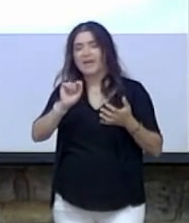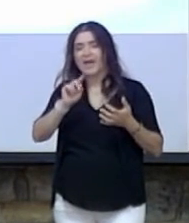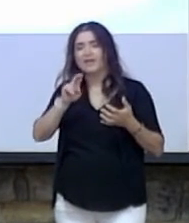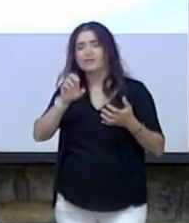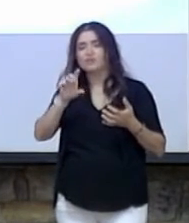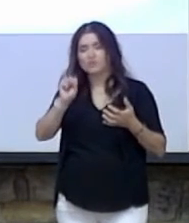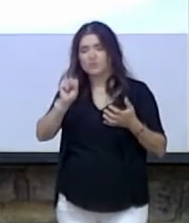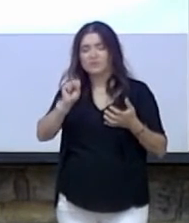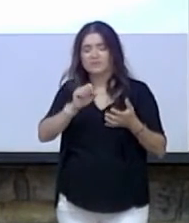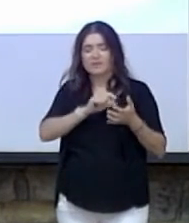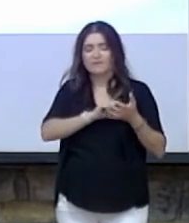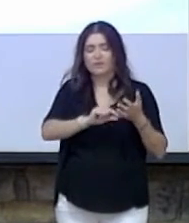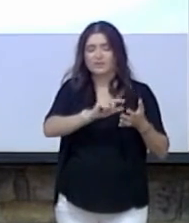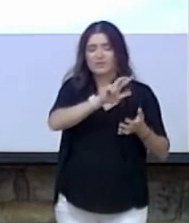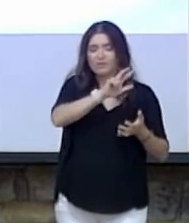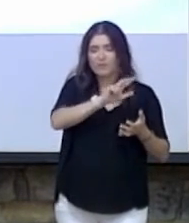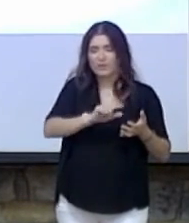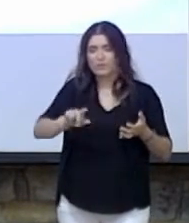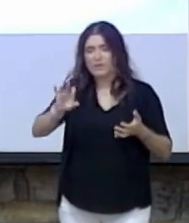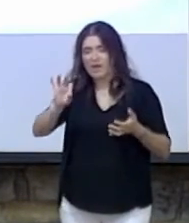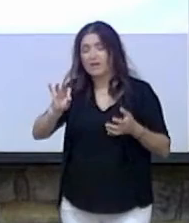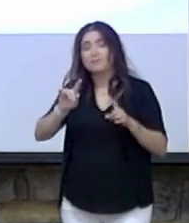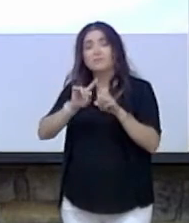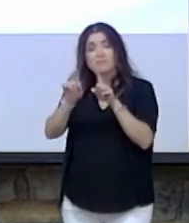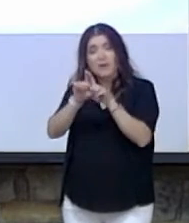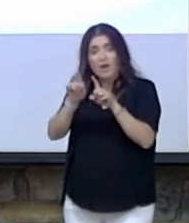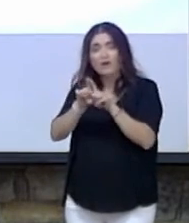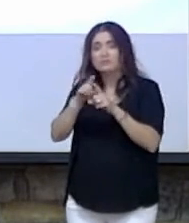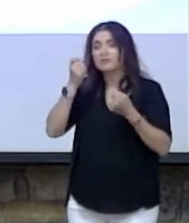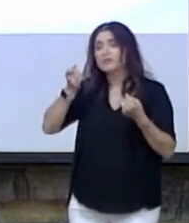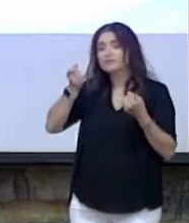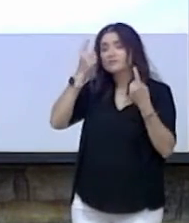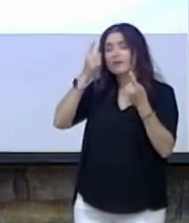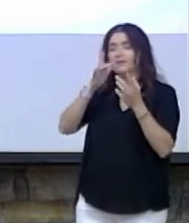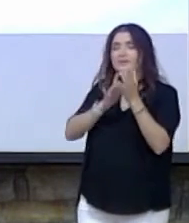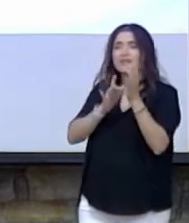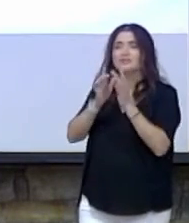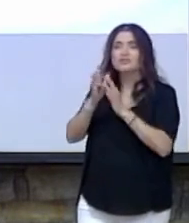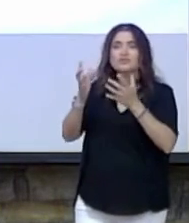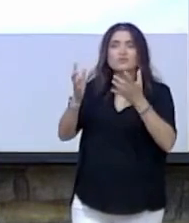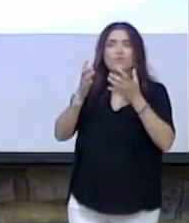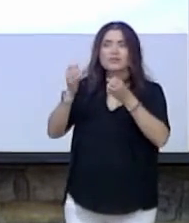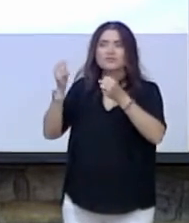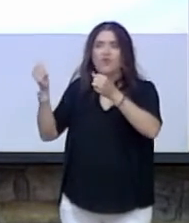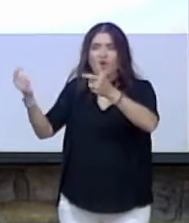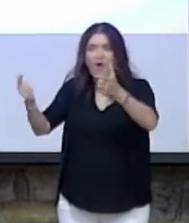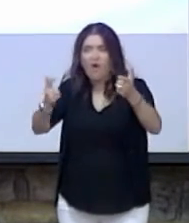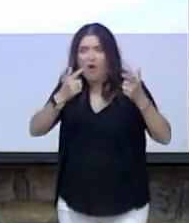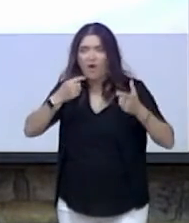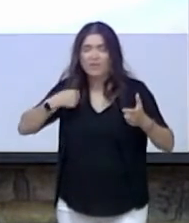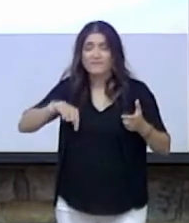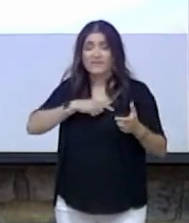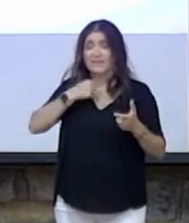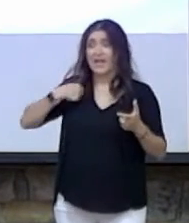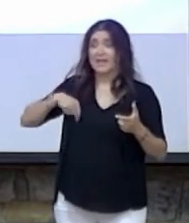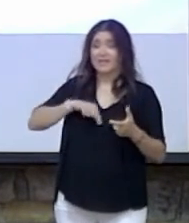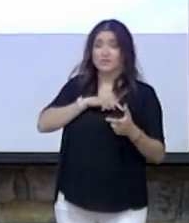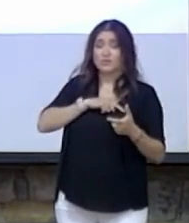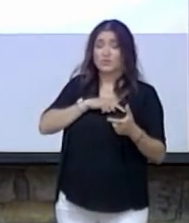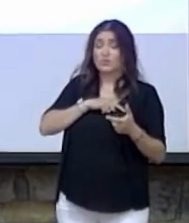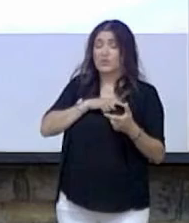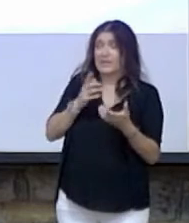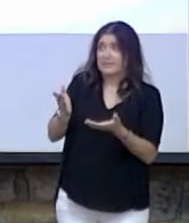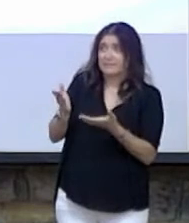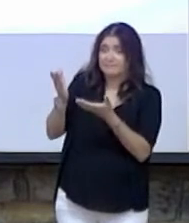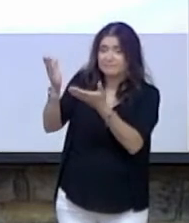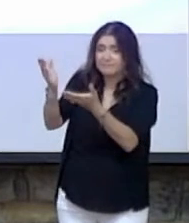through 9. But it also comes with the understanding that Jesus wants all of us, and as we submit all of our lives to